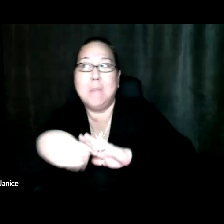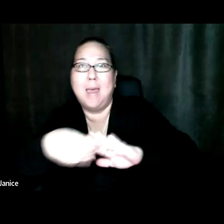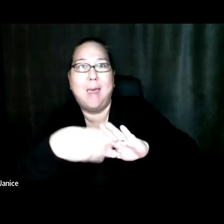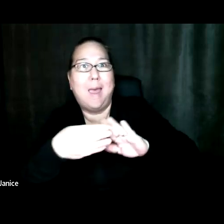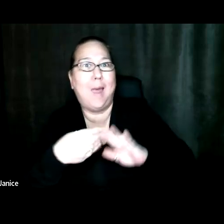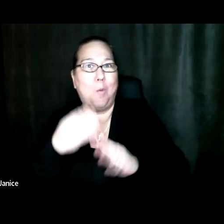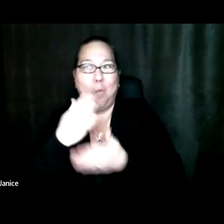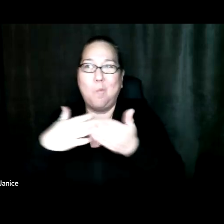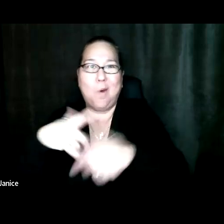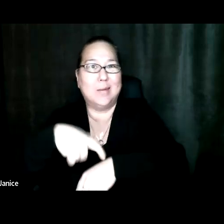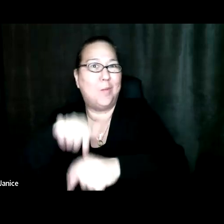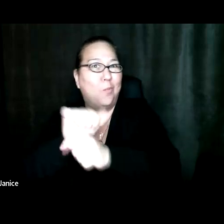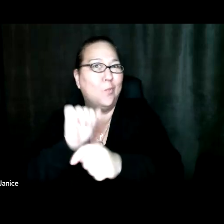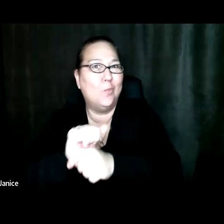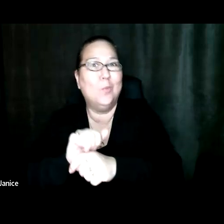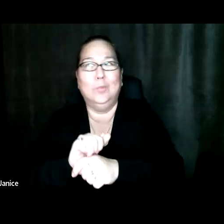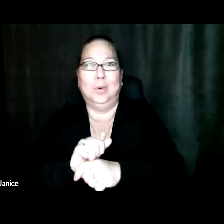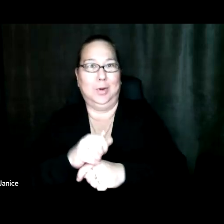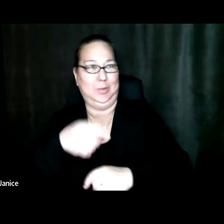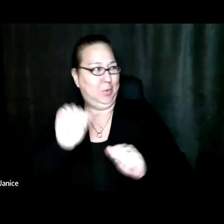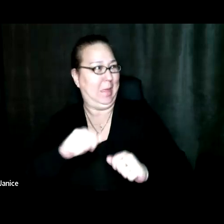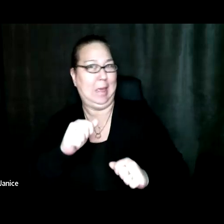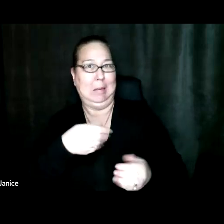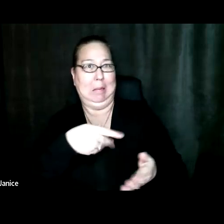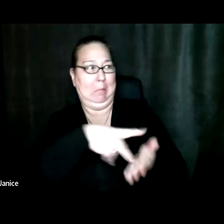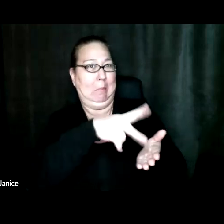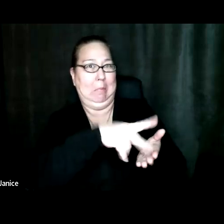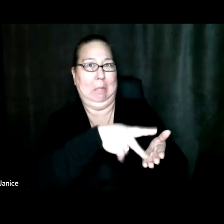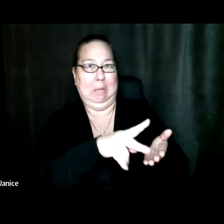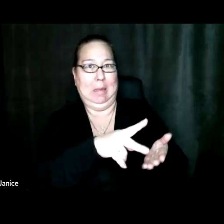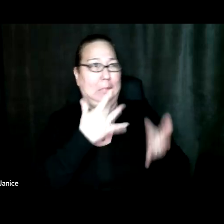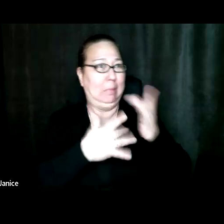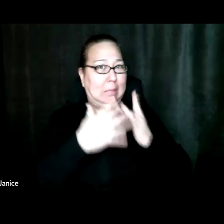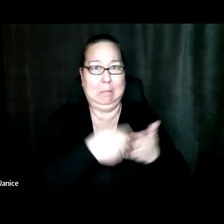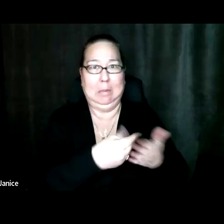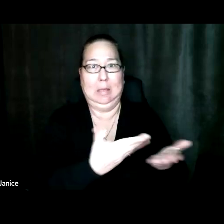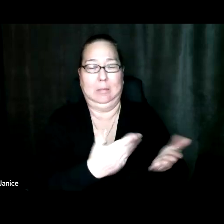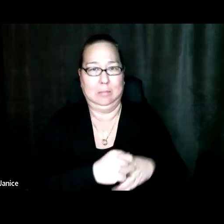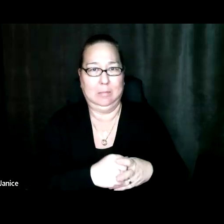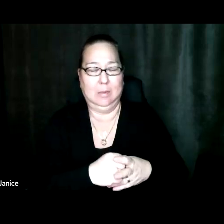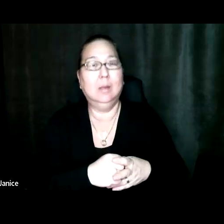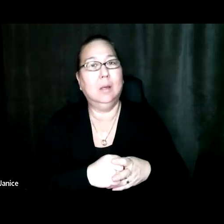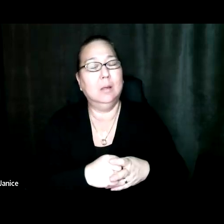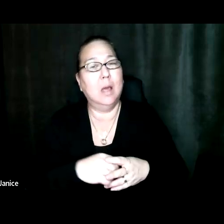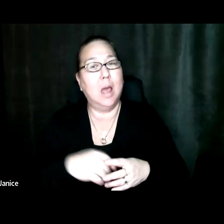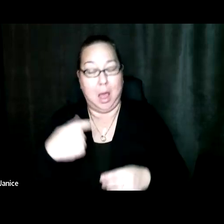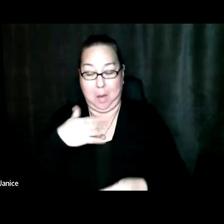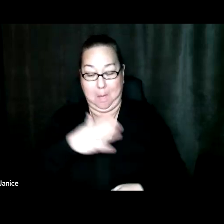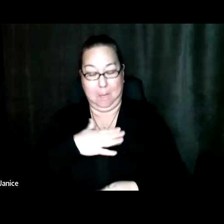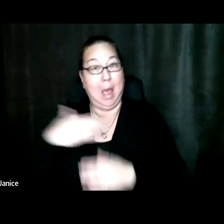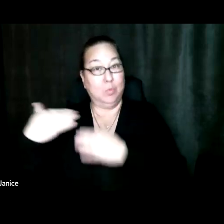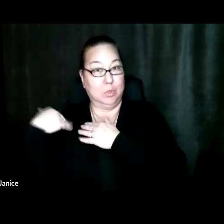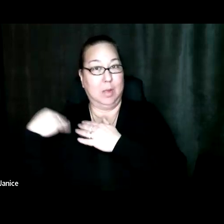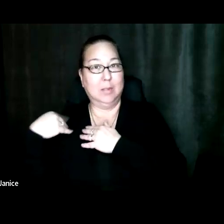meet. In short, they deserve better. Part of my ethical responsibility as a social worker is to uplift